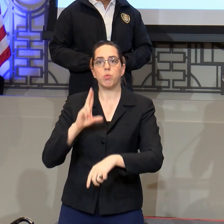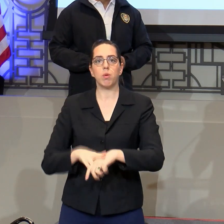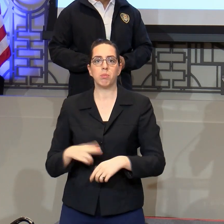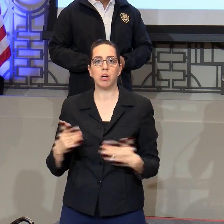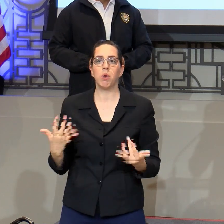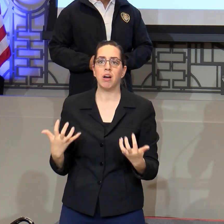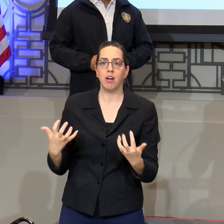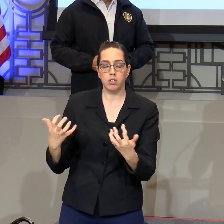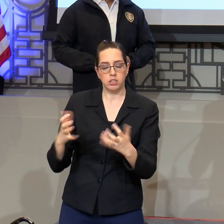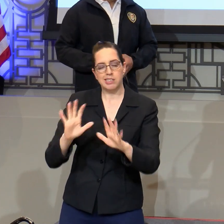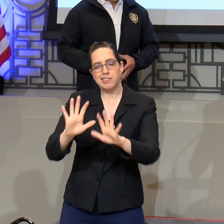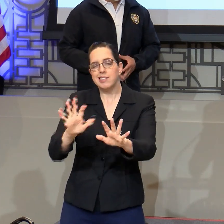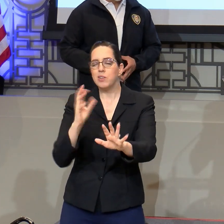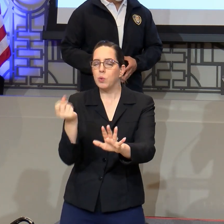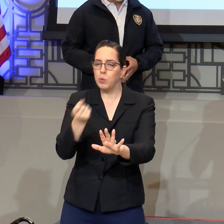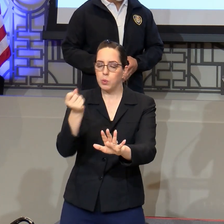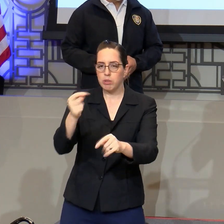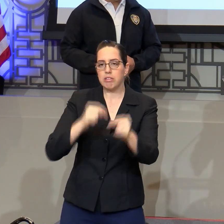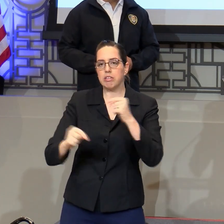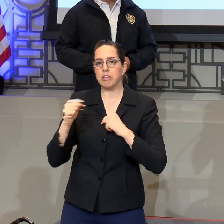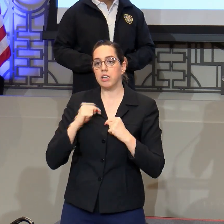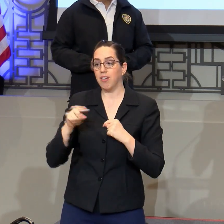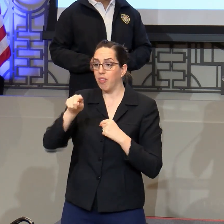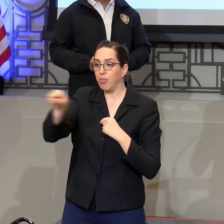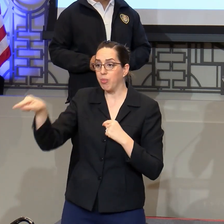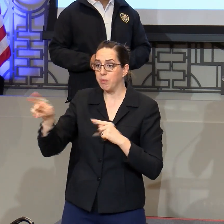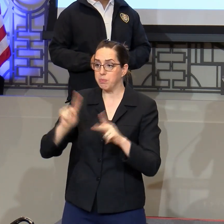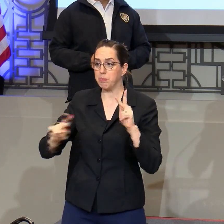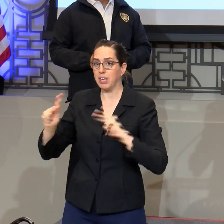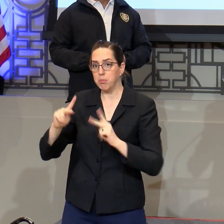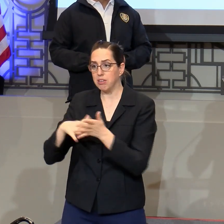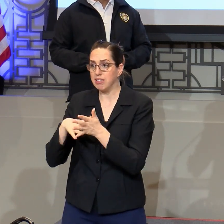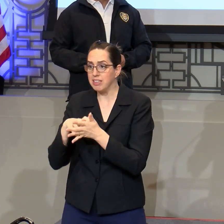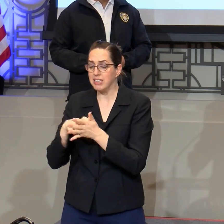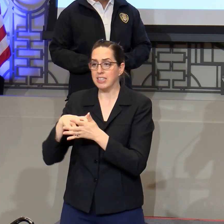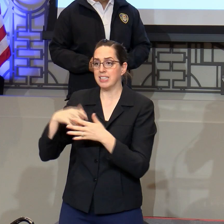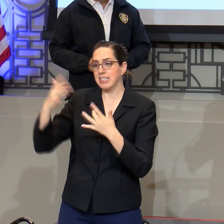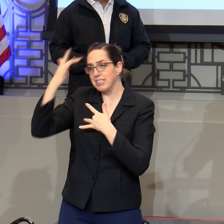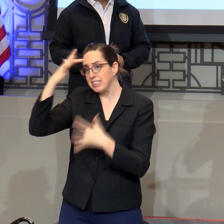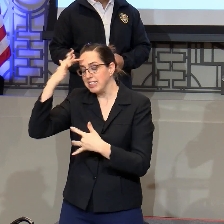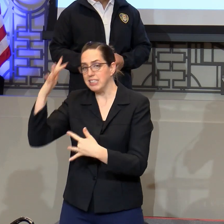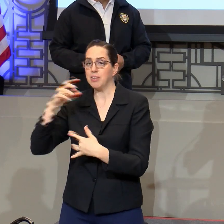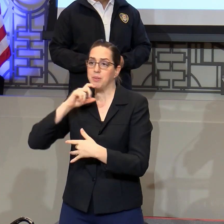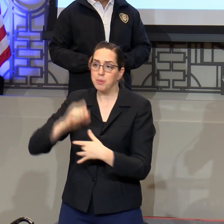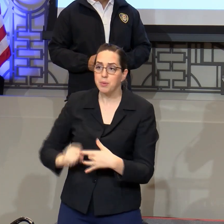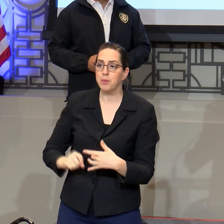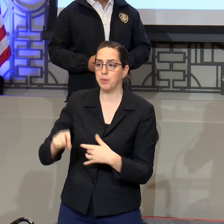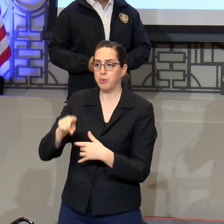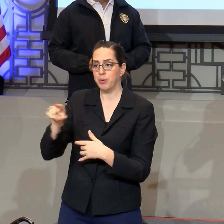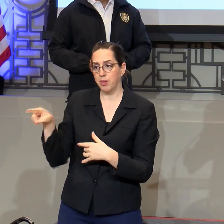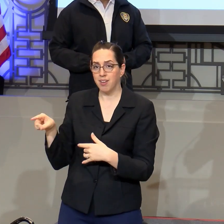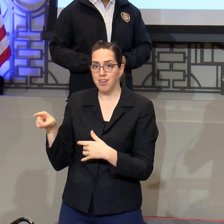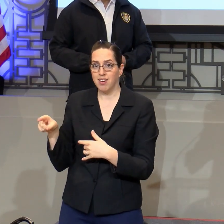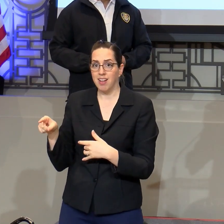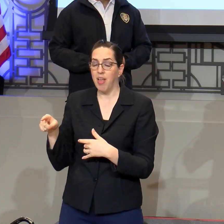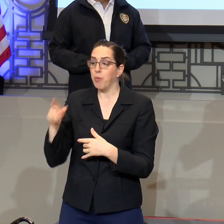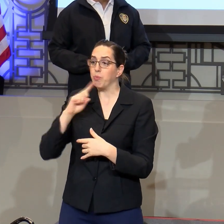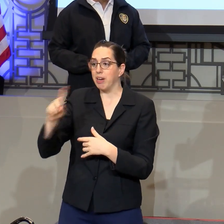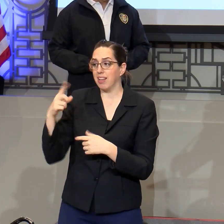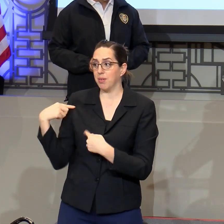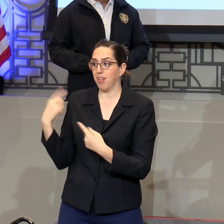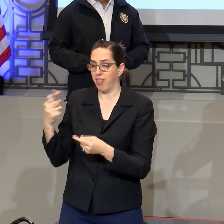usual, the reality is for these vulnerable populations, they were living at the